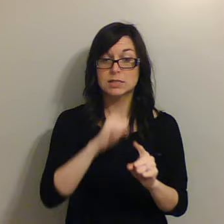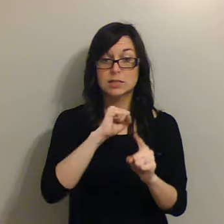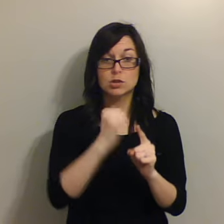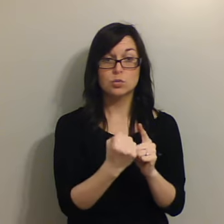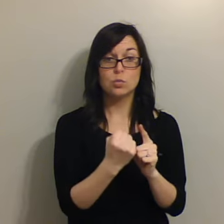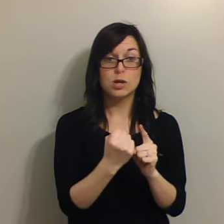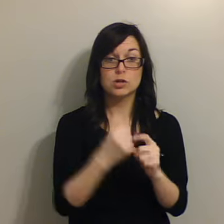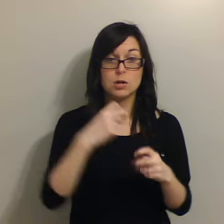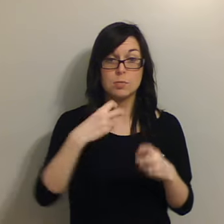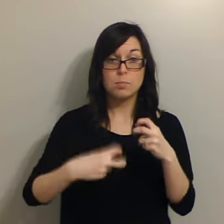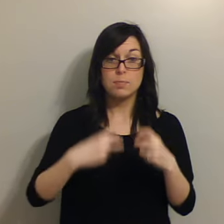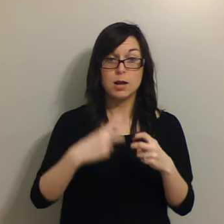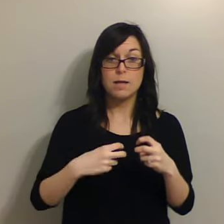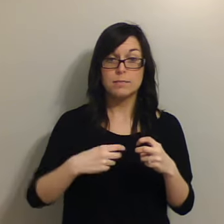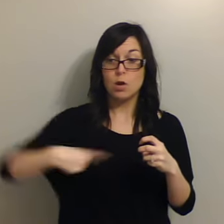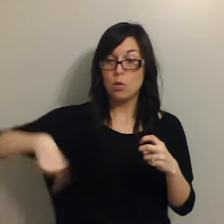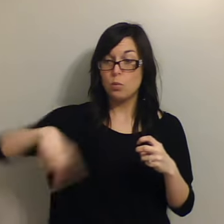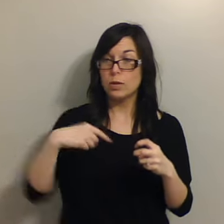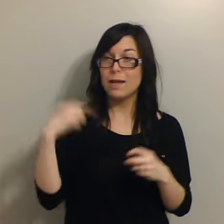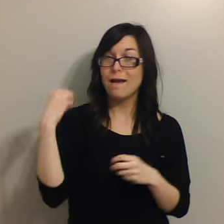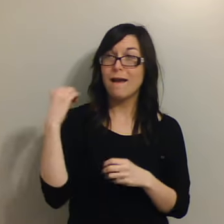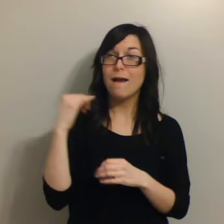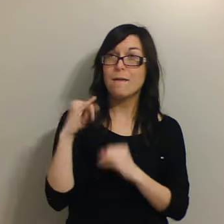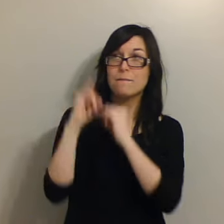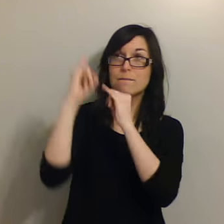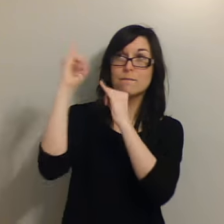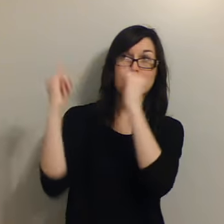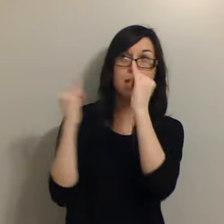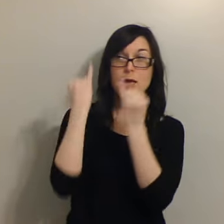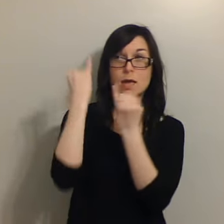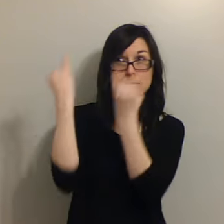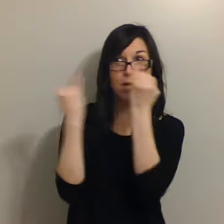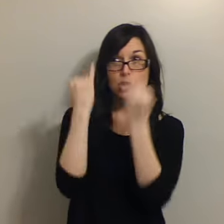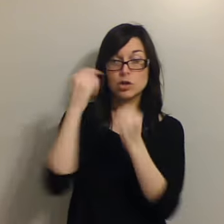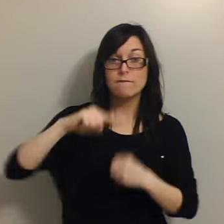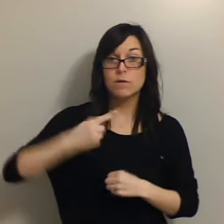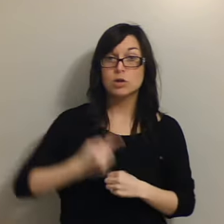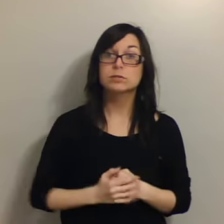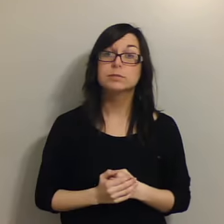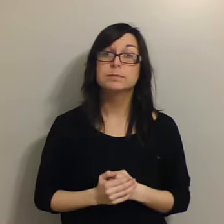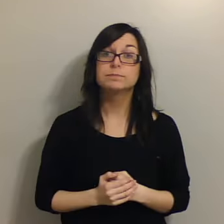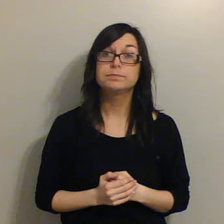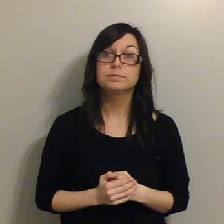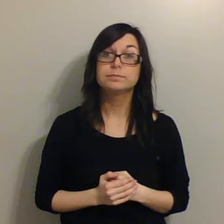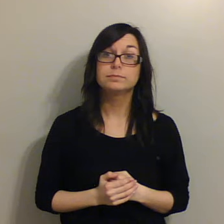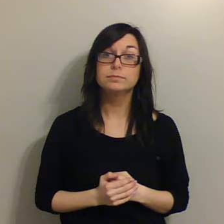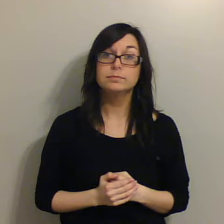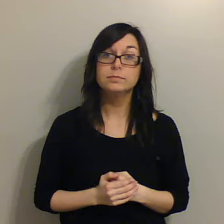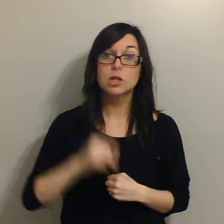Thoughts with feeling become reality. We must create what we do in this world twice.